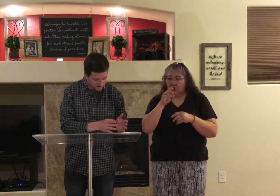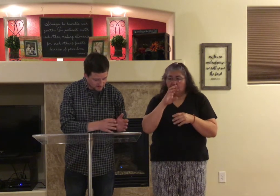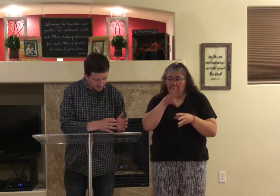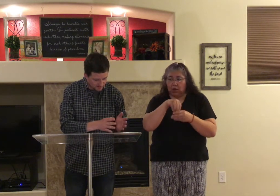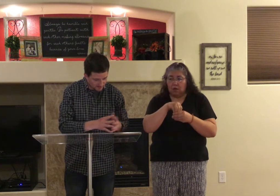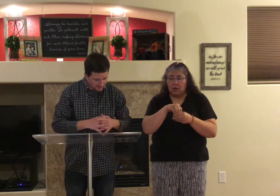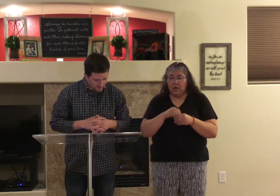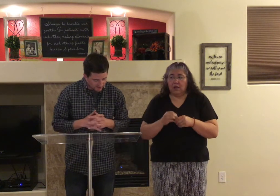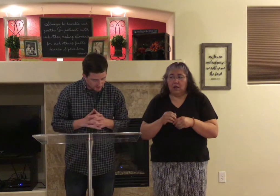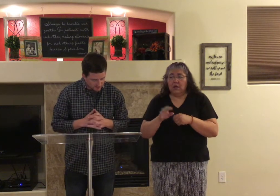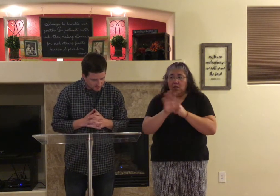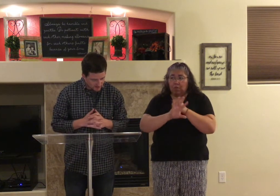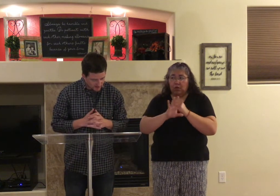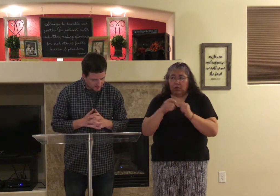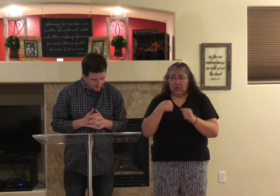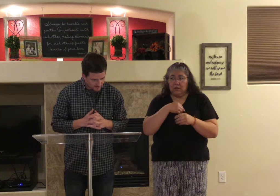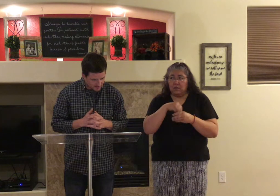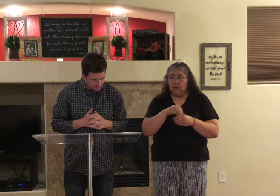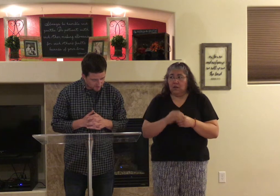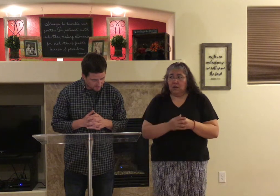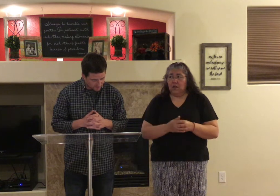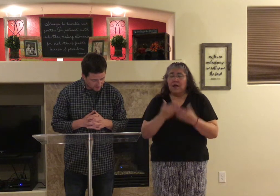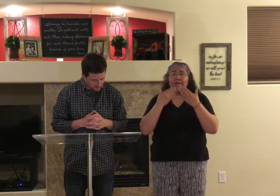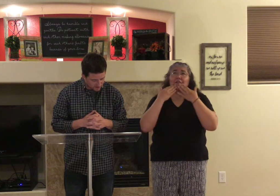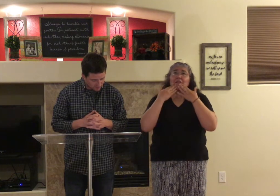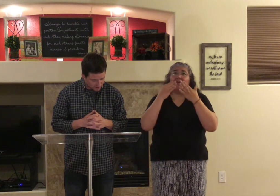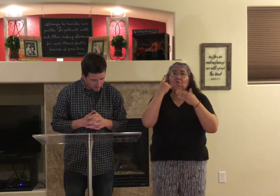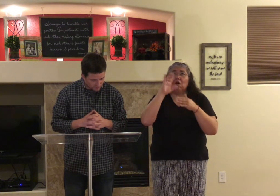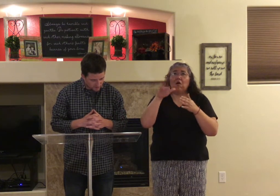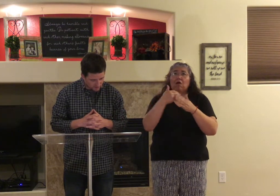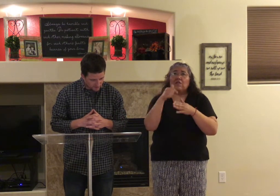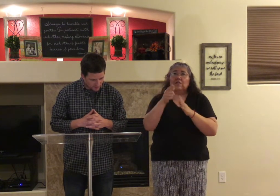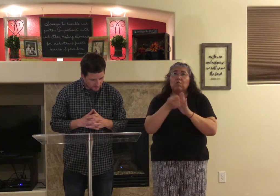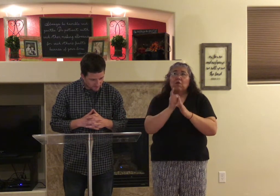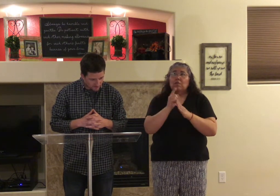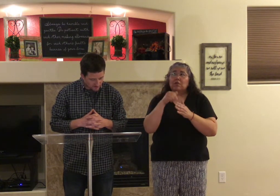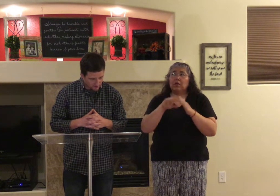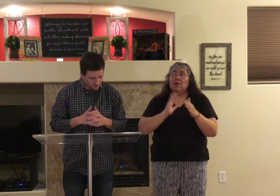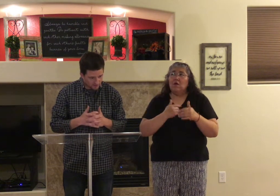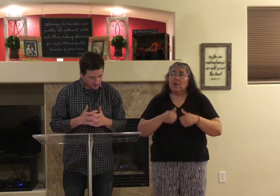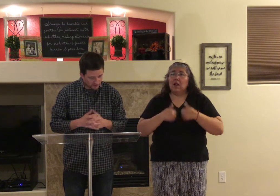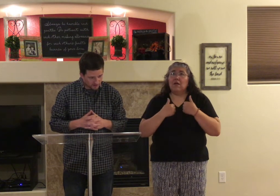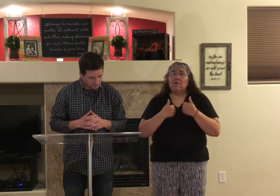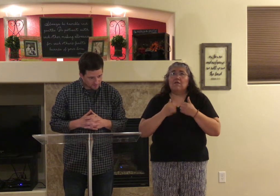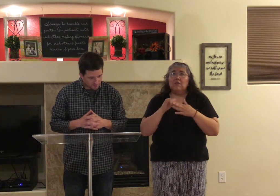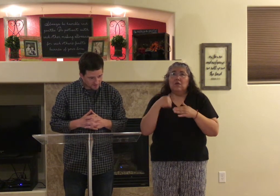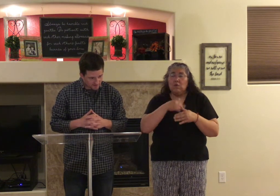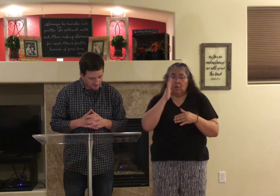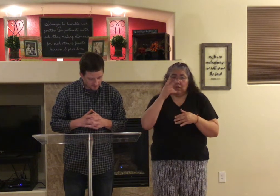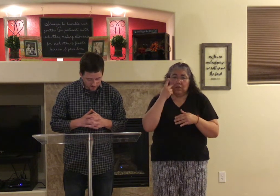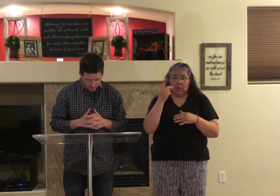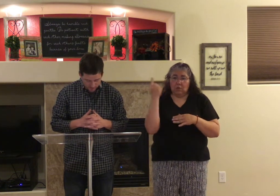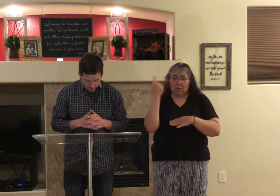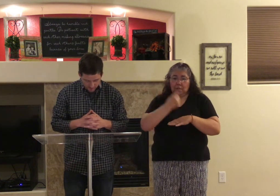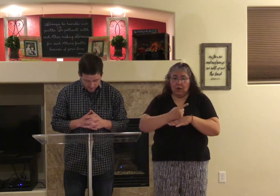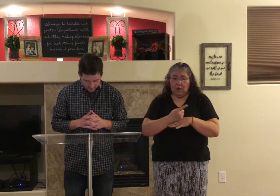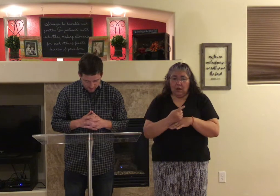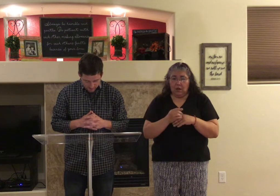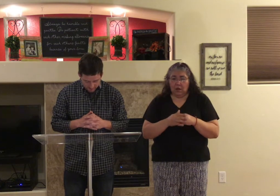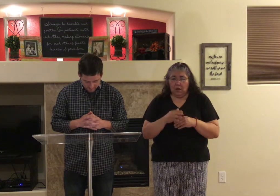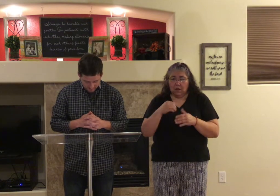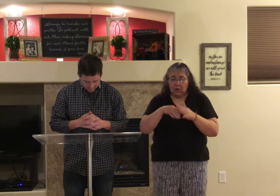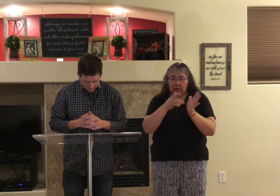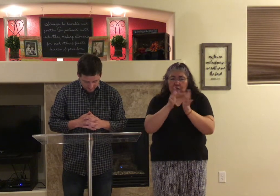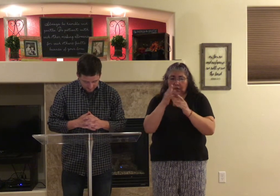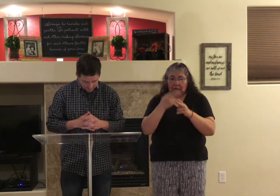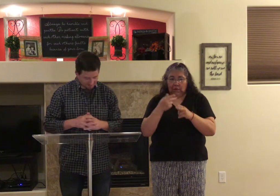you protected us in. And we just thank you for all those moments within our lives that we'll see one day. In Jesus' name we pray. Amen.